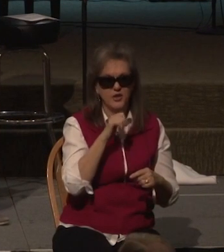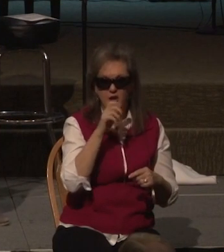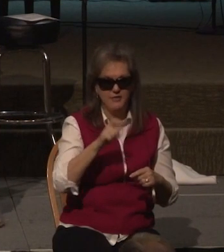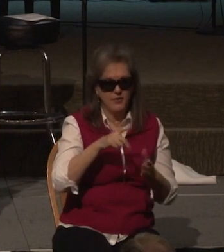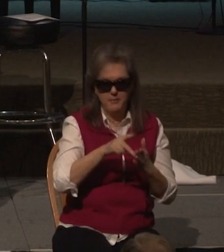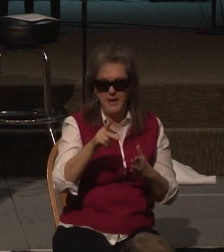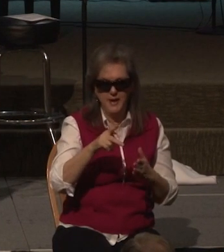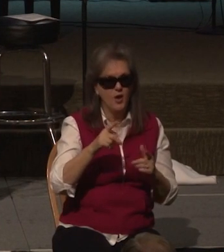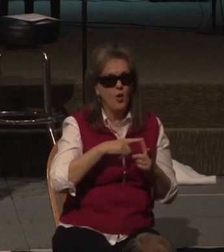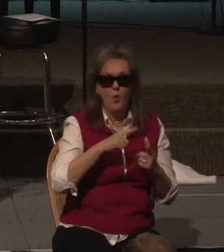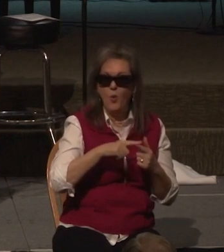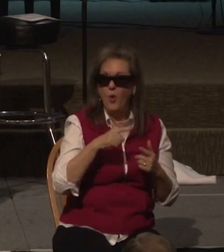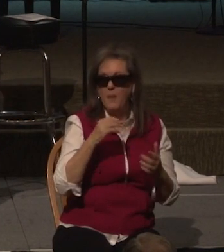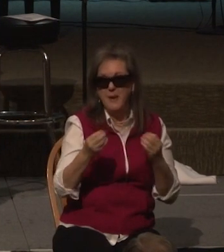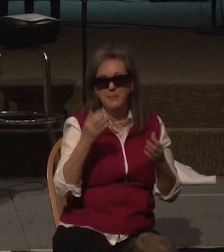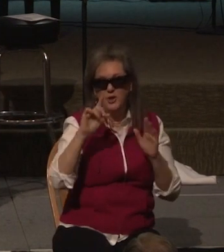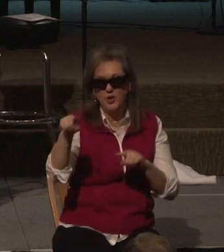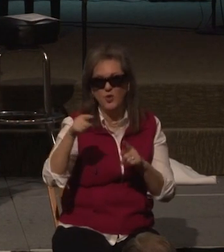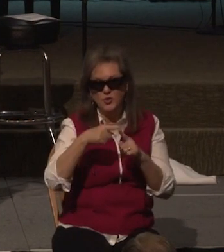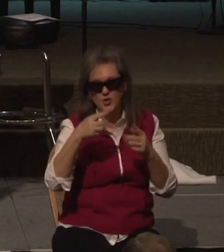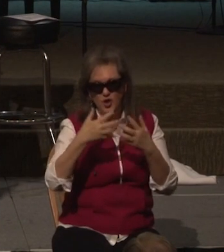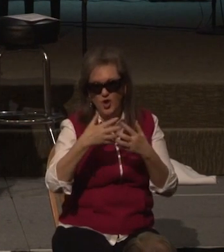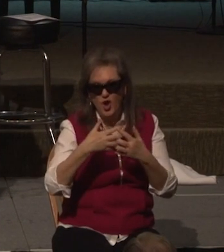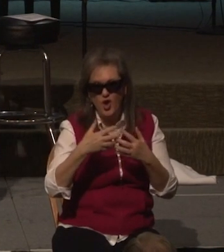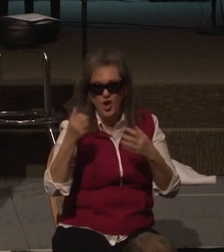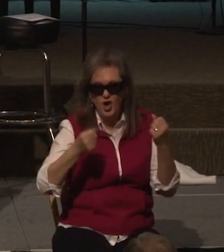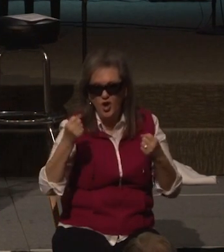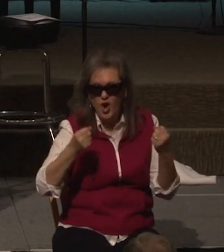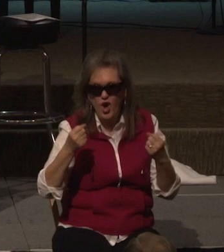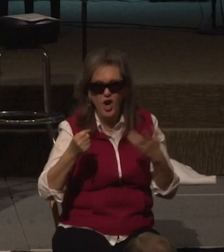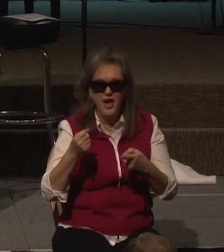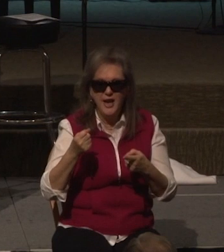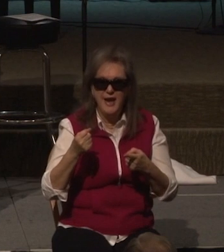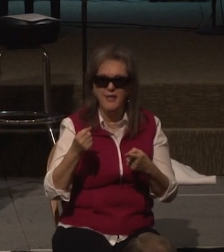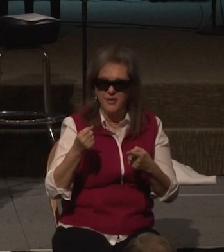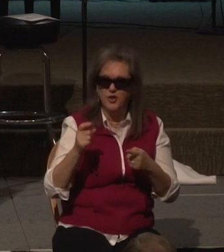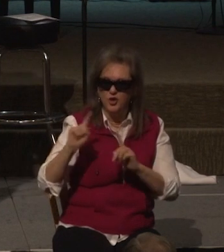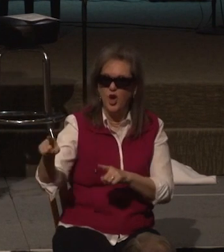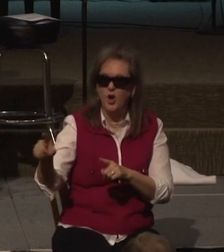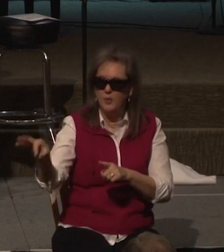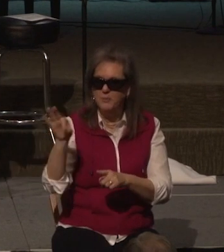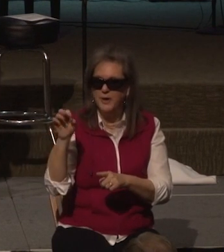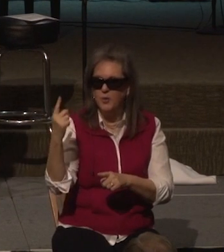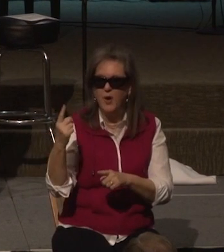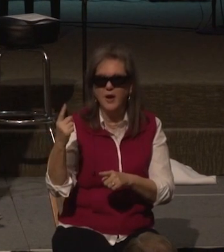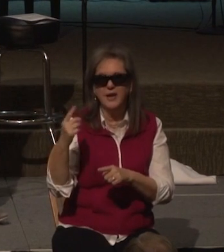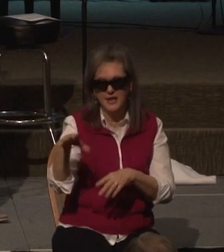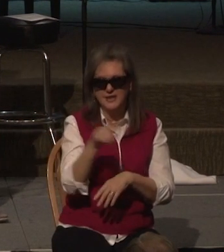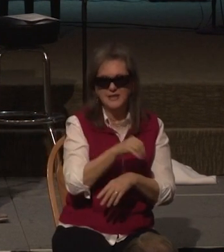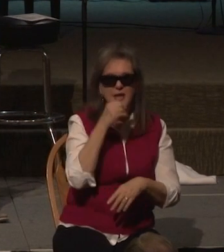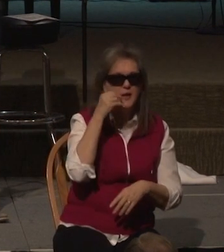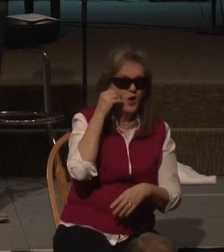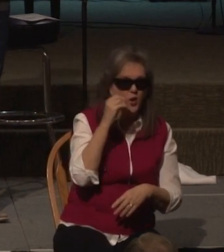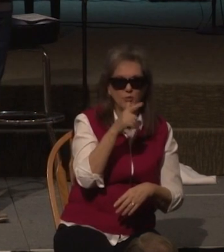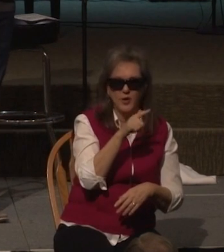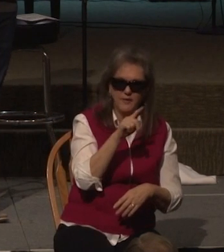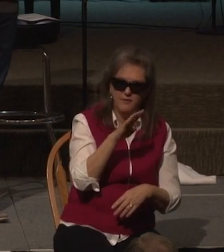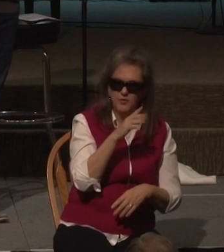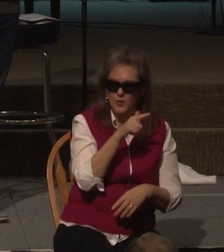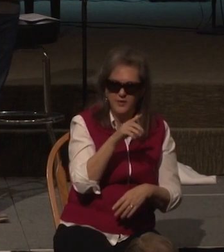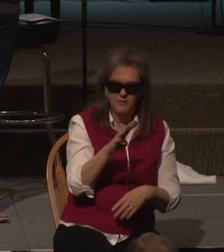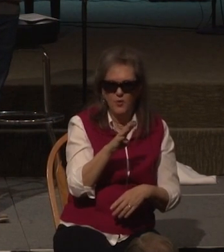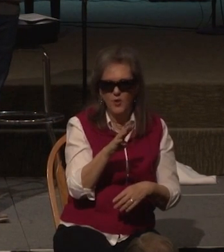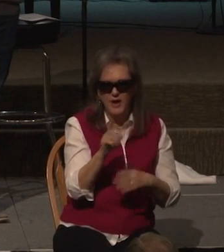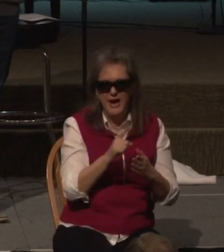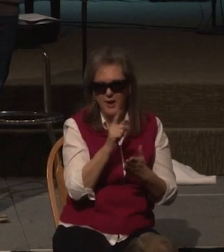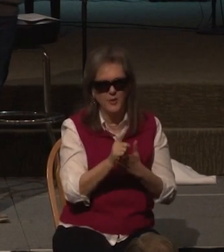you want to go buy a car, and so you go to the lot, and they let you take that car home for 24 hours, 48 hours, take it for a